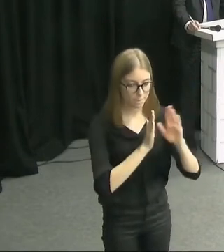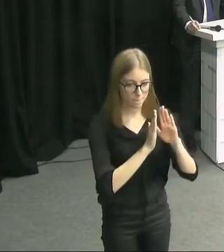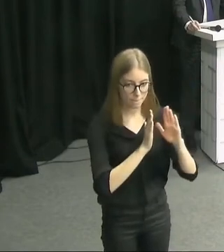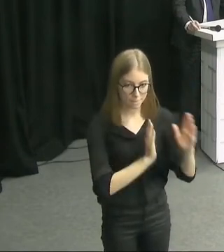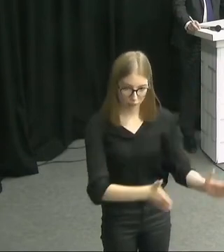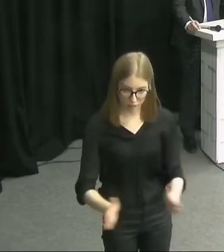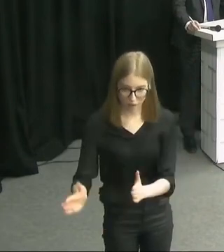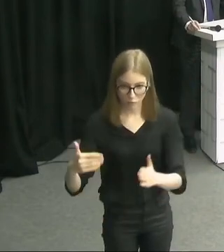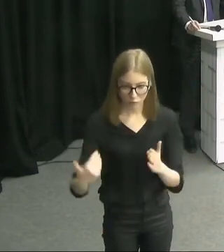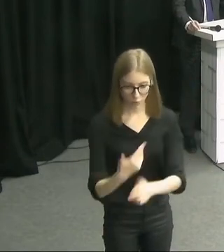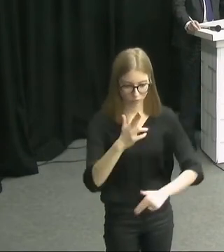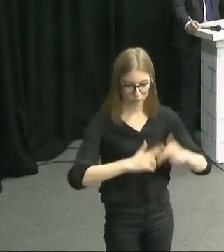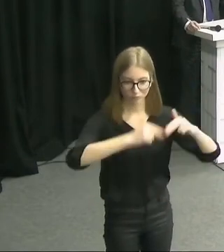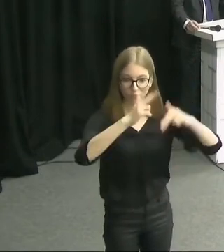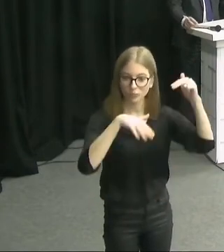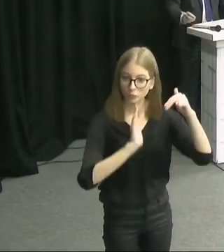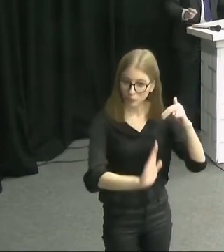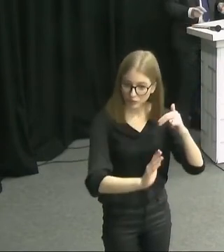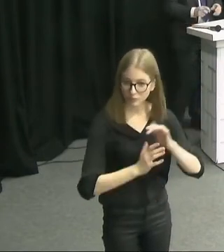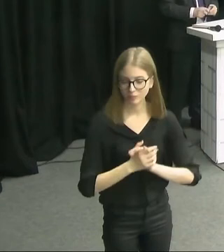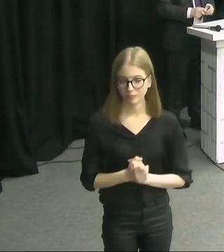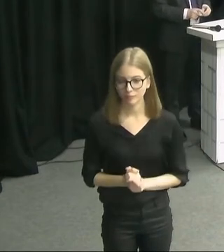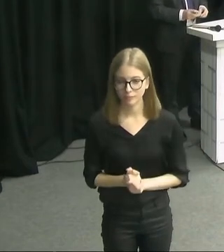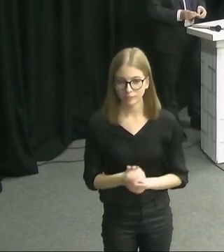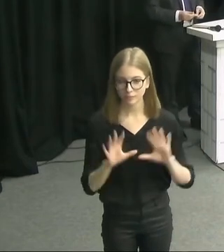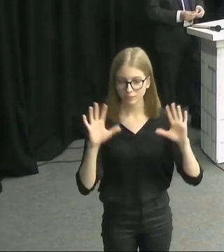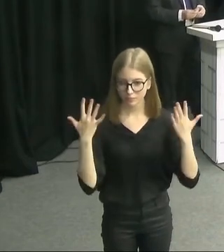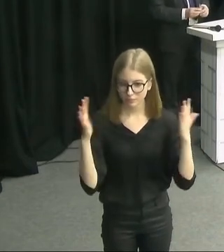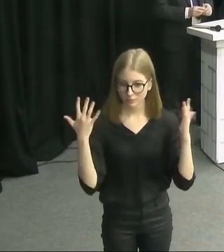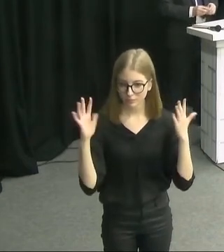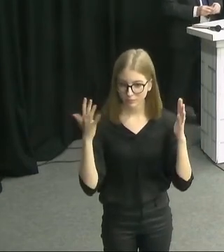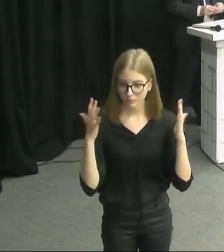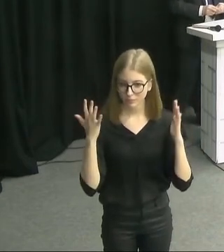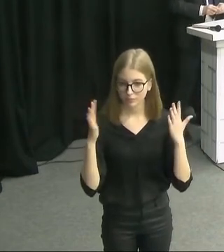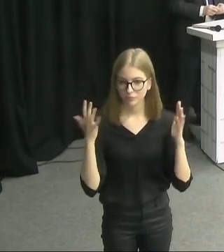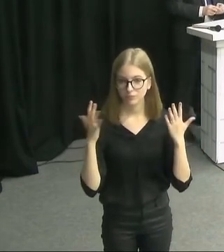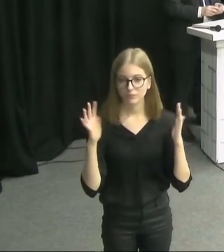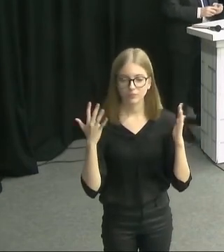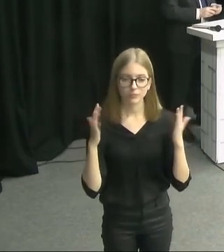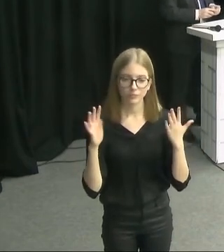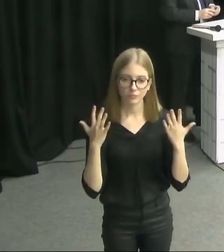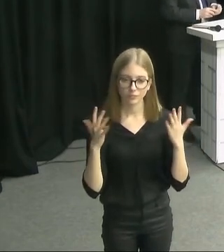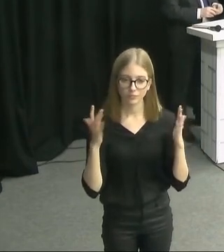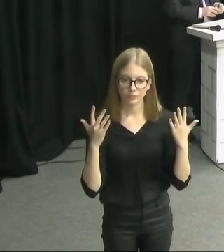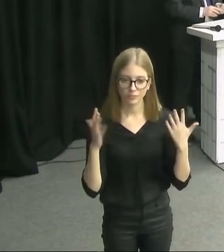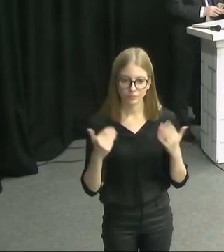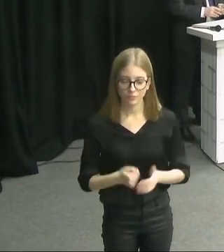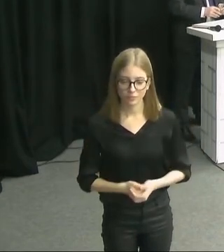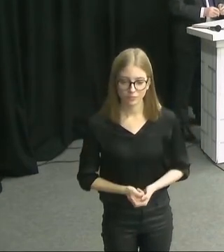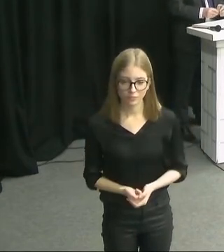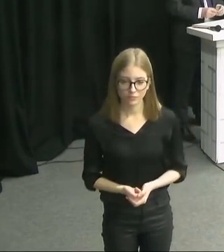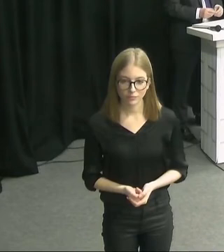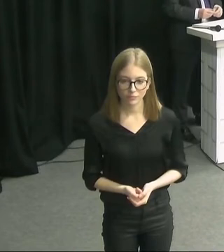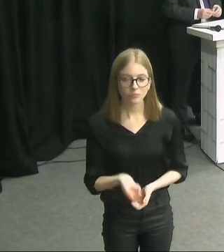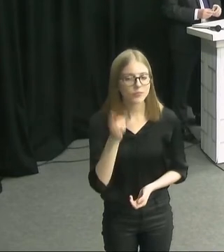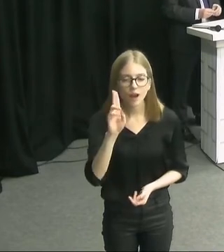with this statement, this commitment, sign your name next to the statement and then we will collect the handout. So don't worry, we'll know who